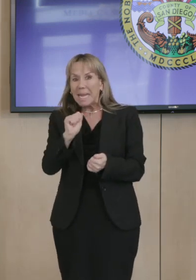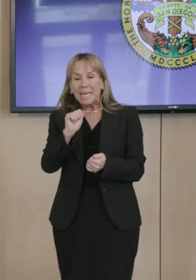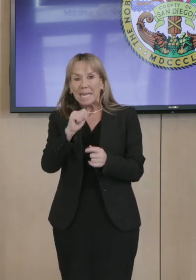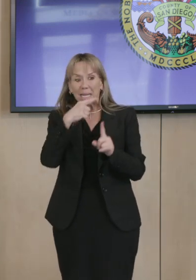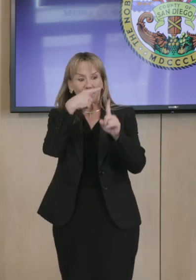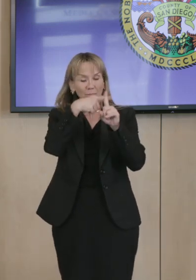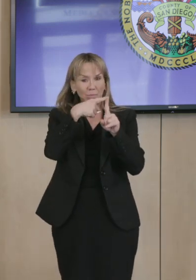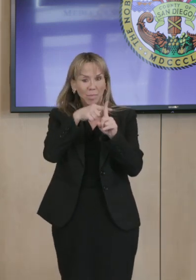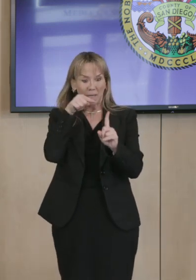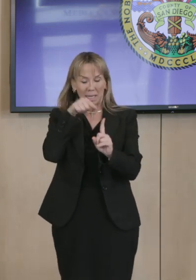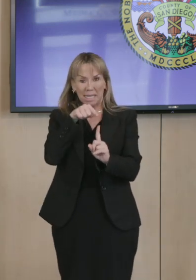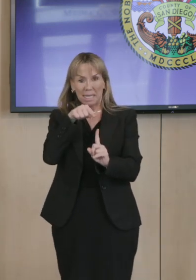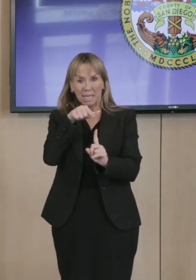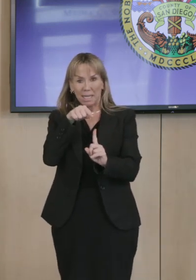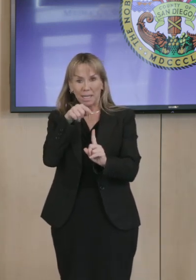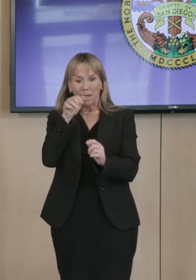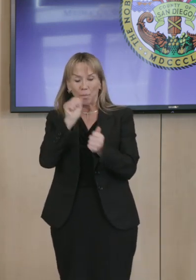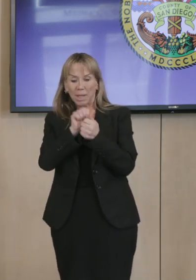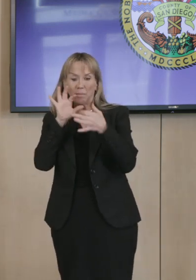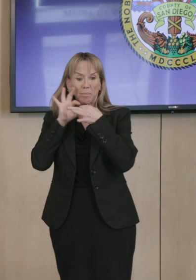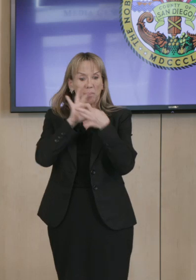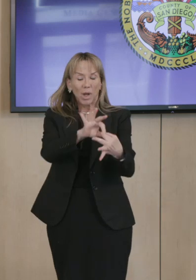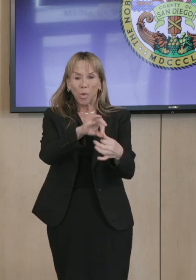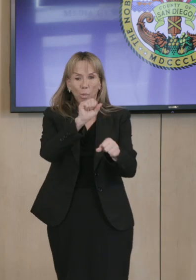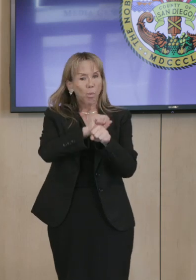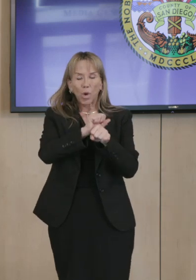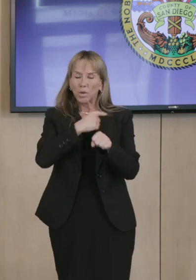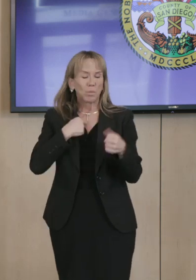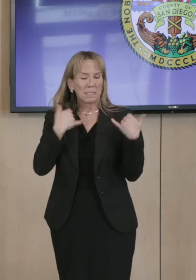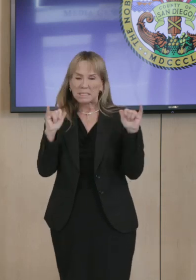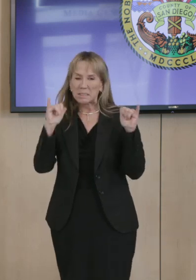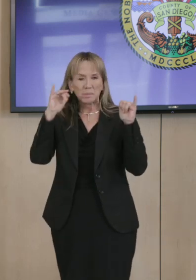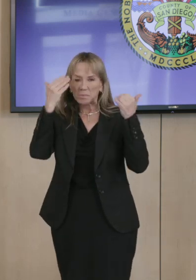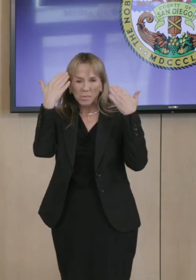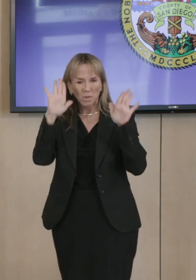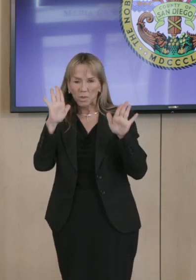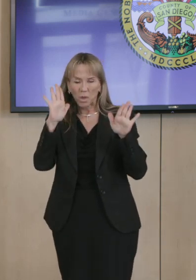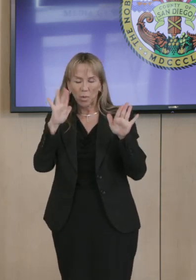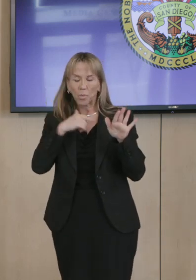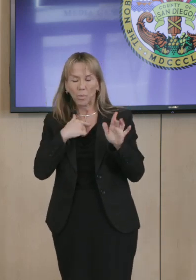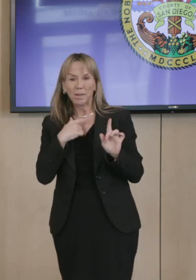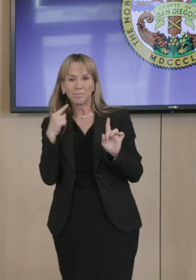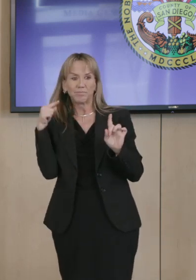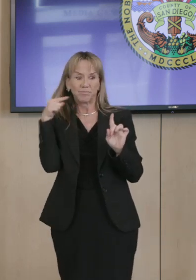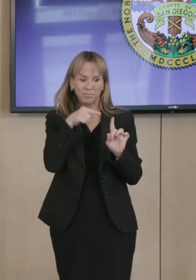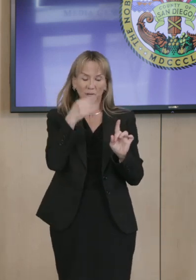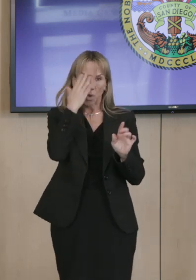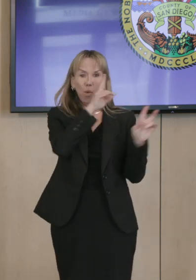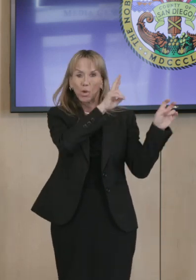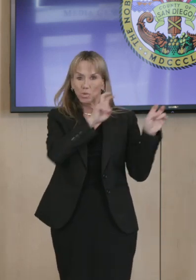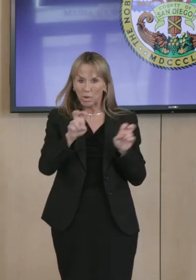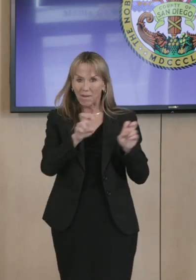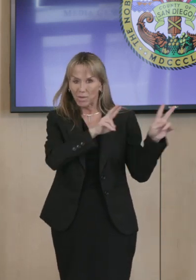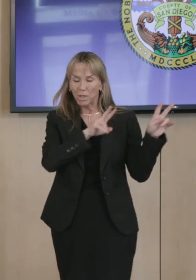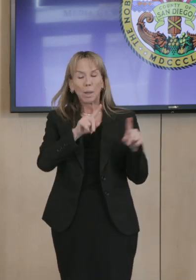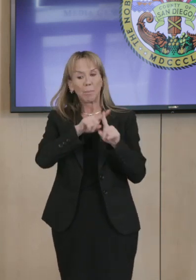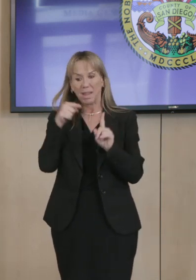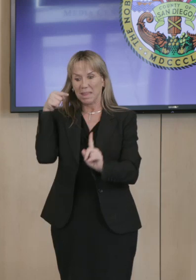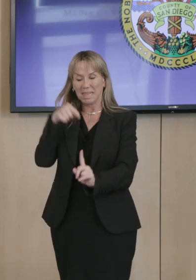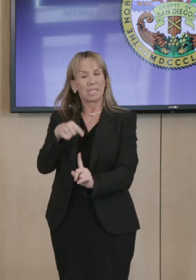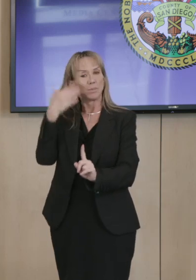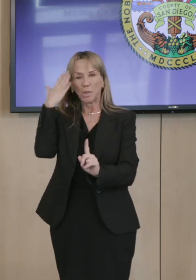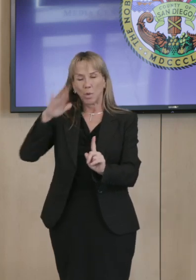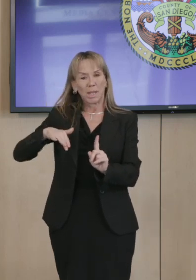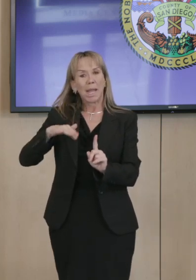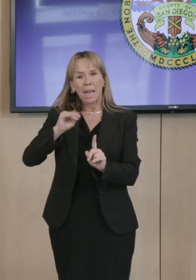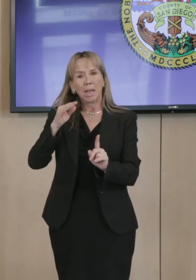is related to work associated in a healthcare facility, but that is always an ongoing concern, and we